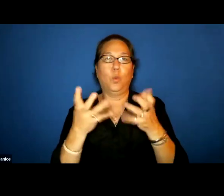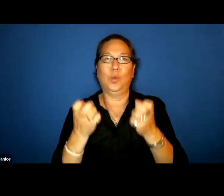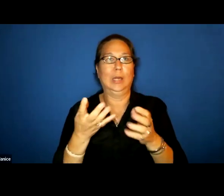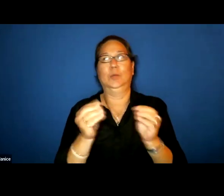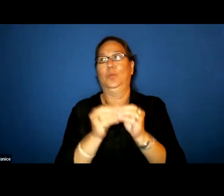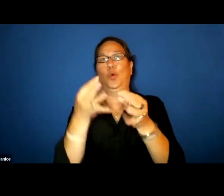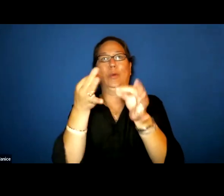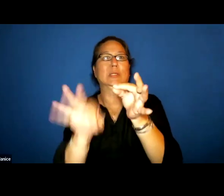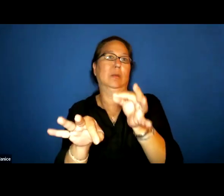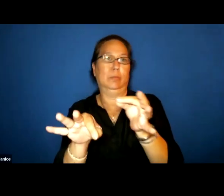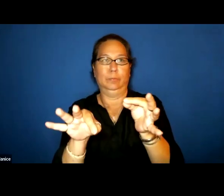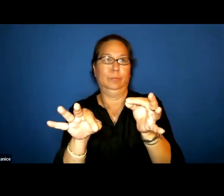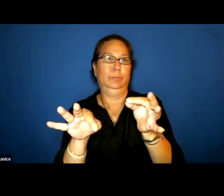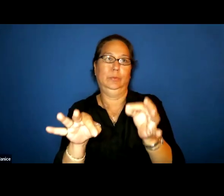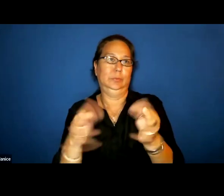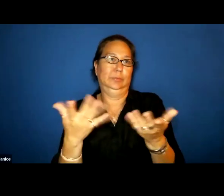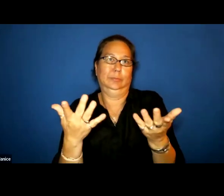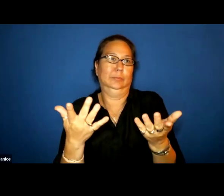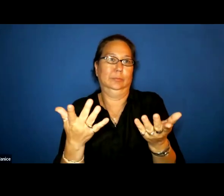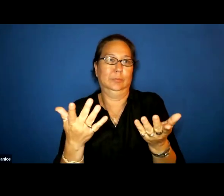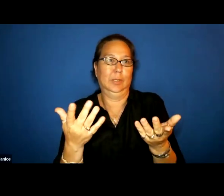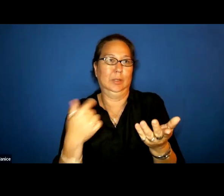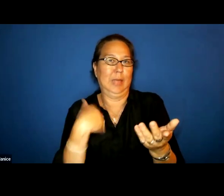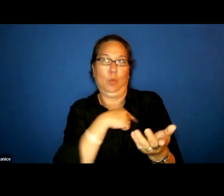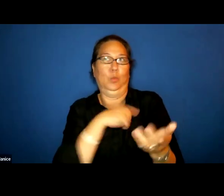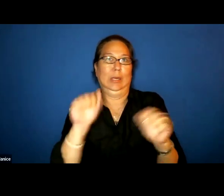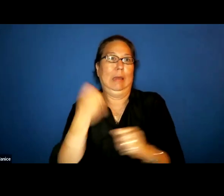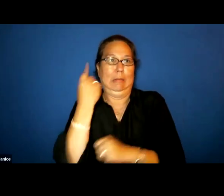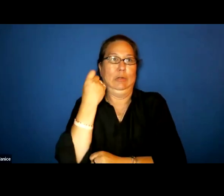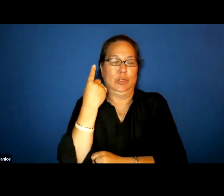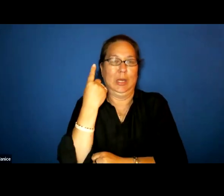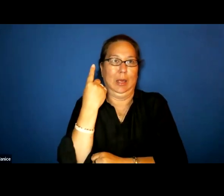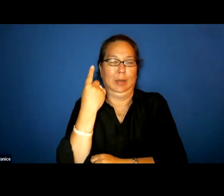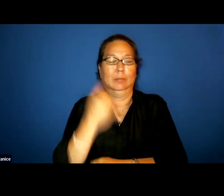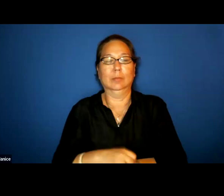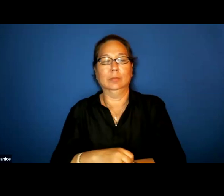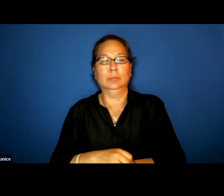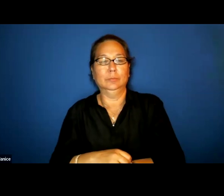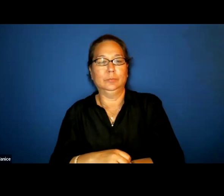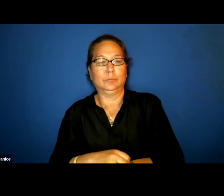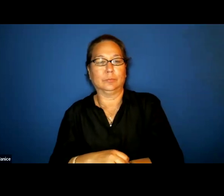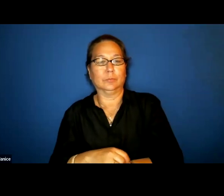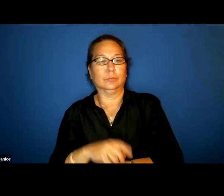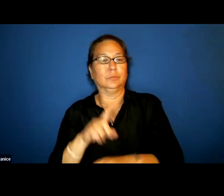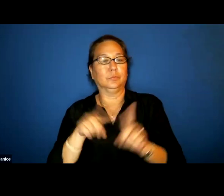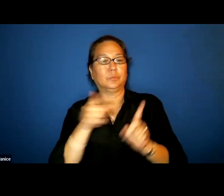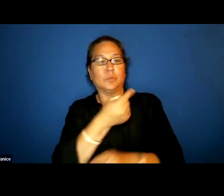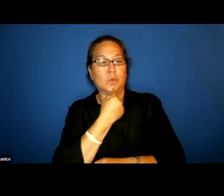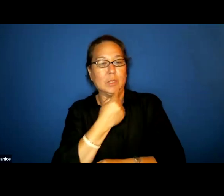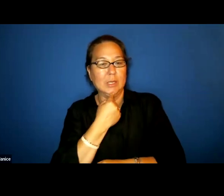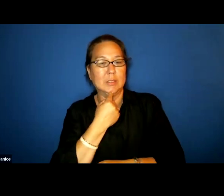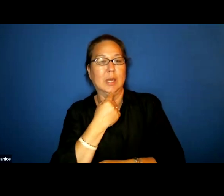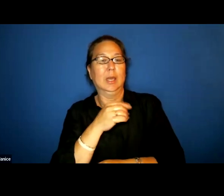something we can understand. And Ms. Hogan, when you have in here sizing by applicants would create operational delays and